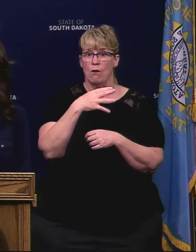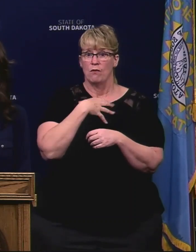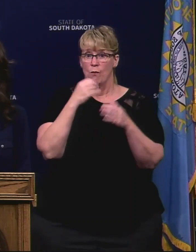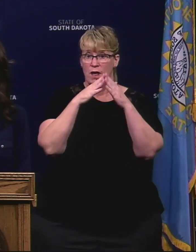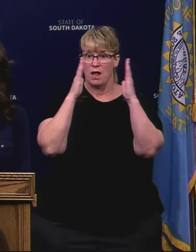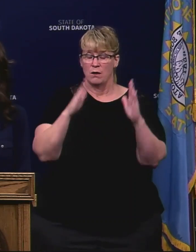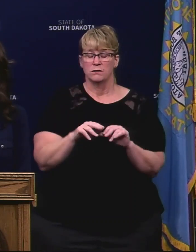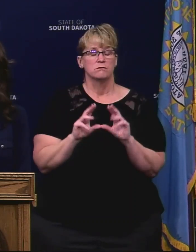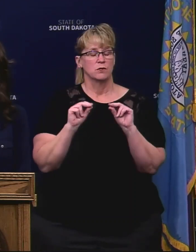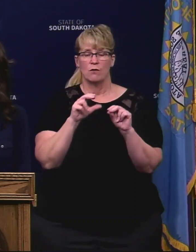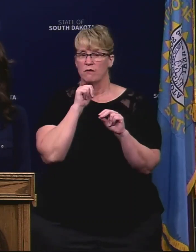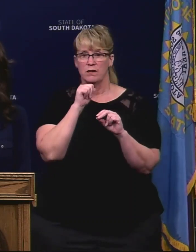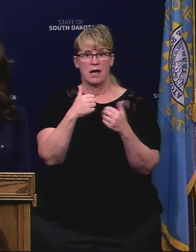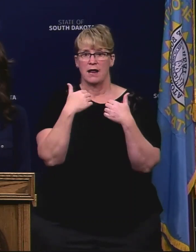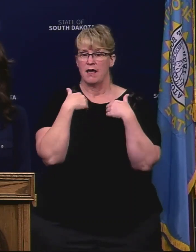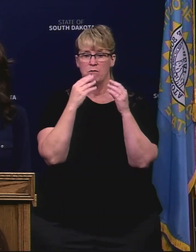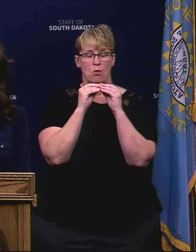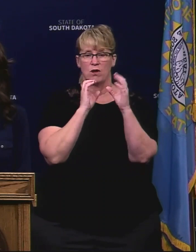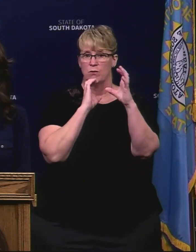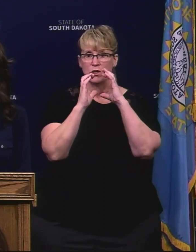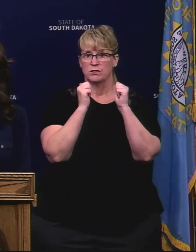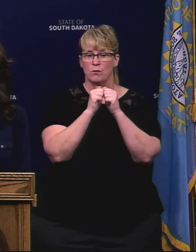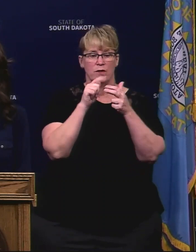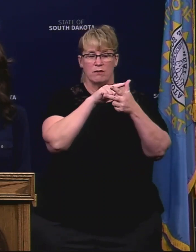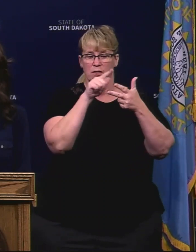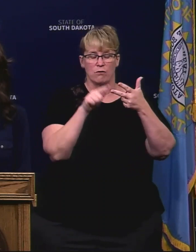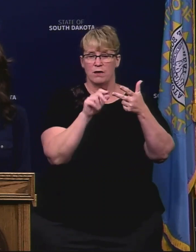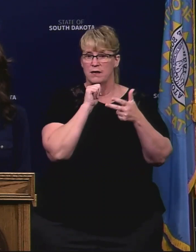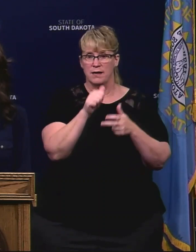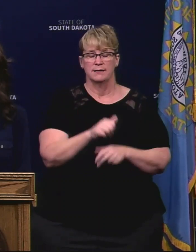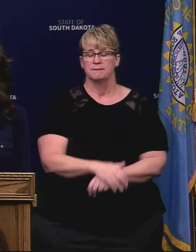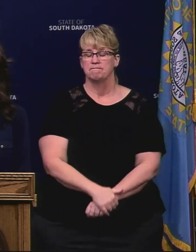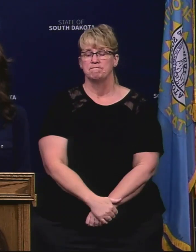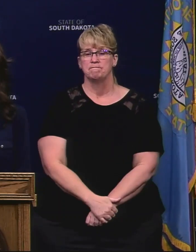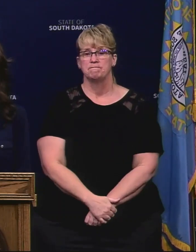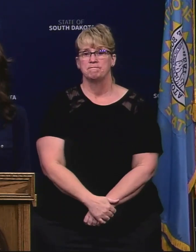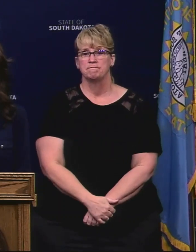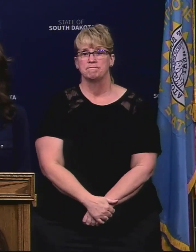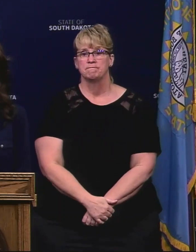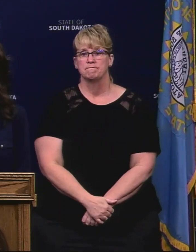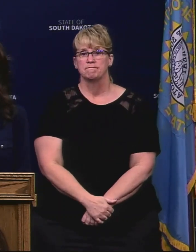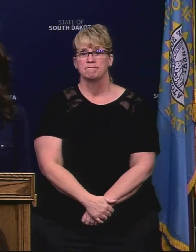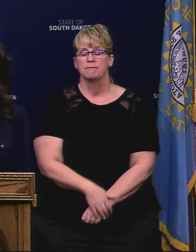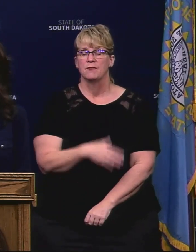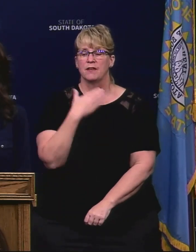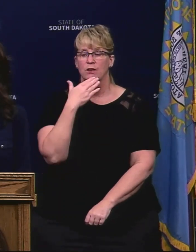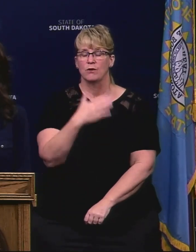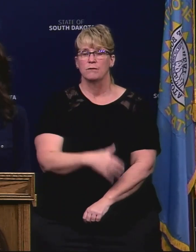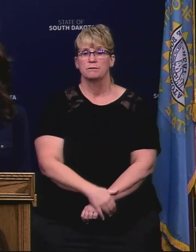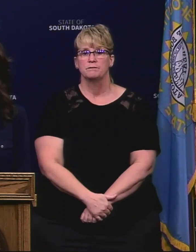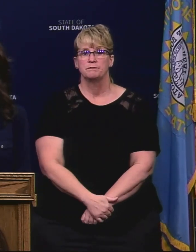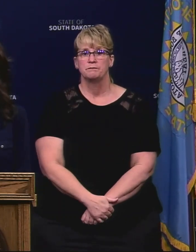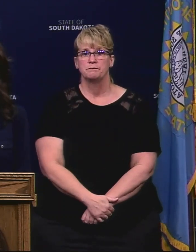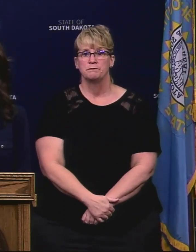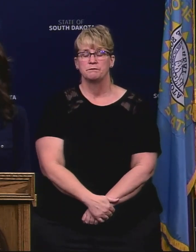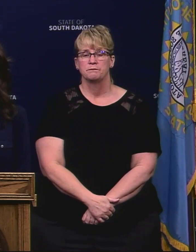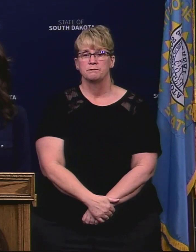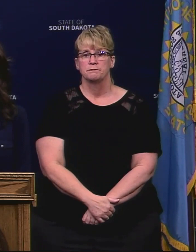have not received any follow-up communication from any of those entities. Thank you. You bet.